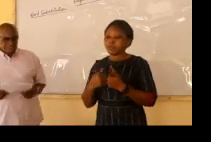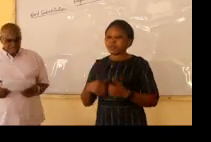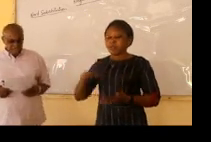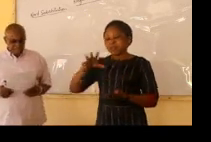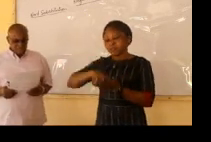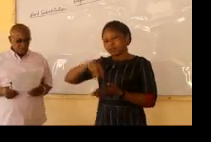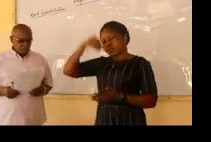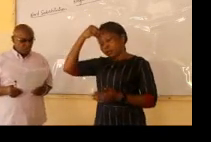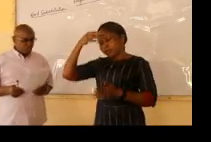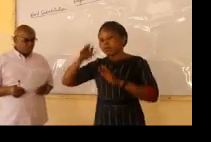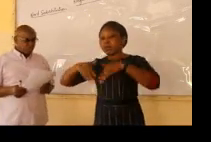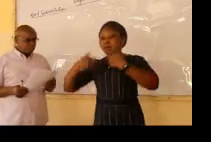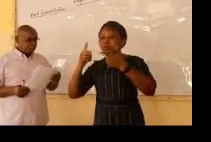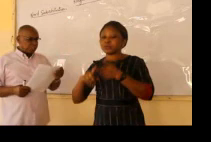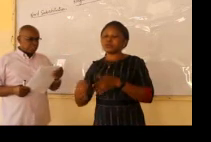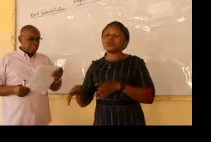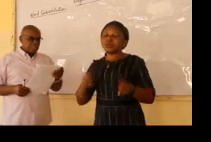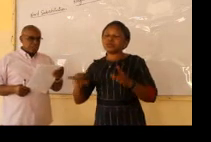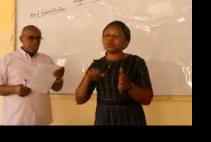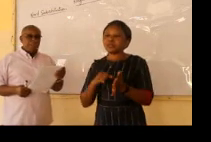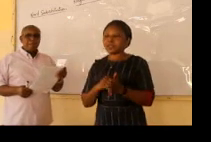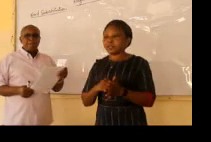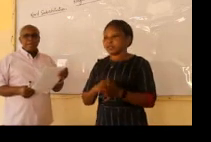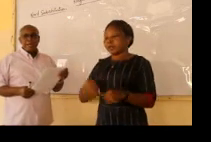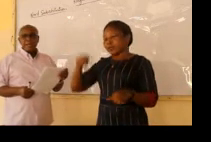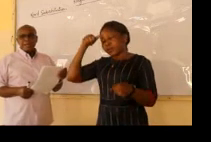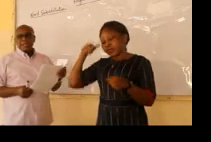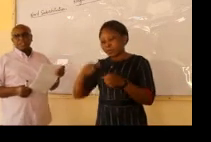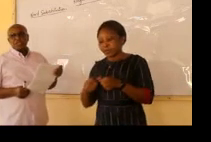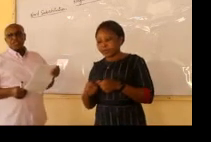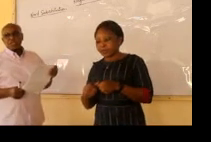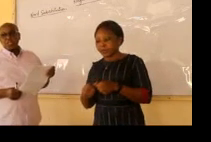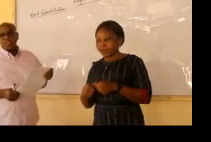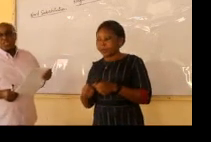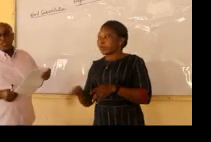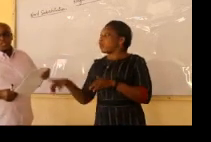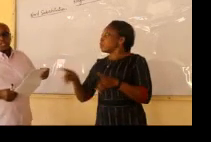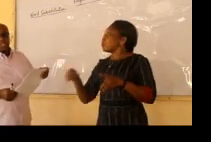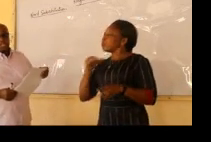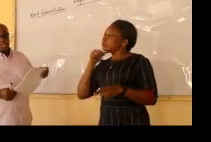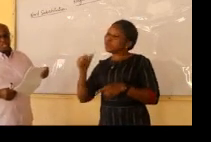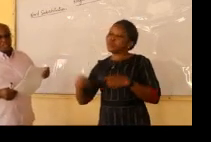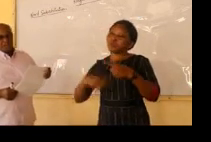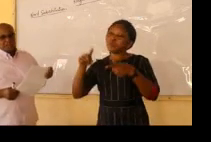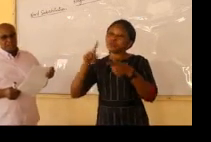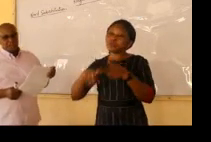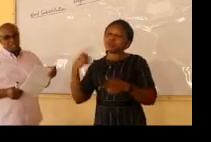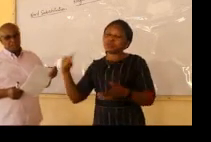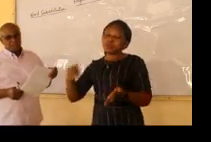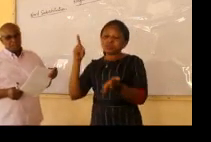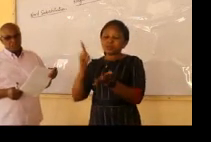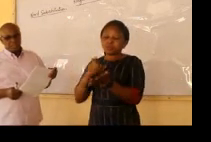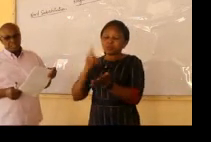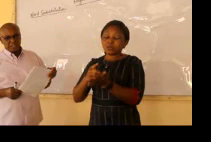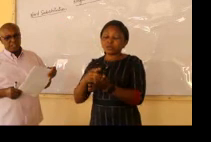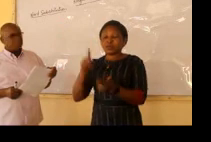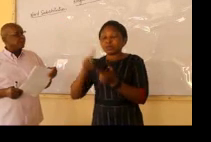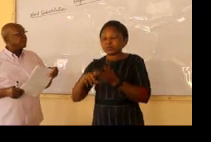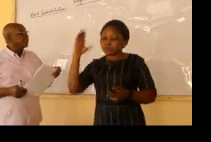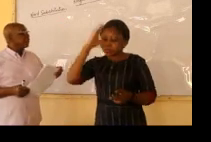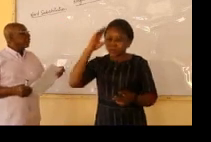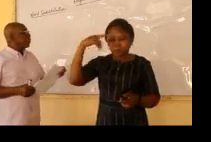learned how to do it. Remember, do not go to the dictionary for the meaning of the